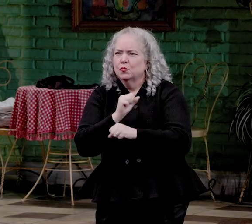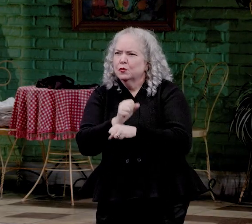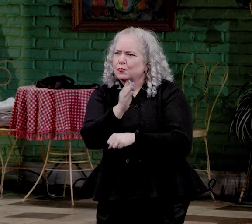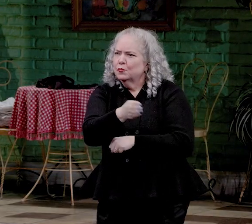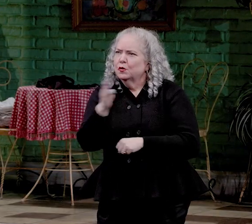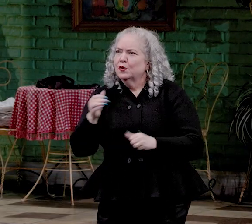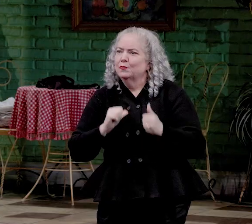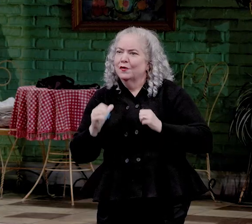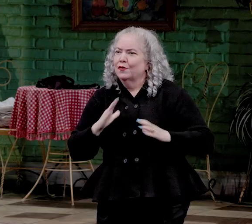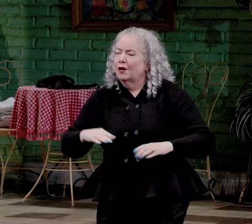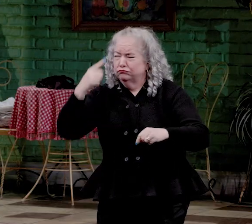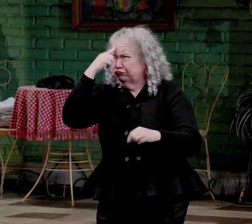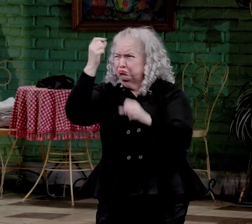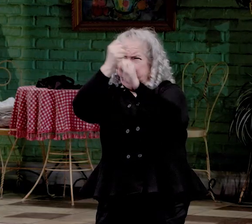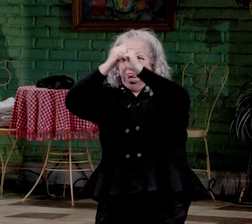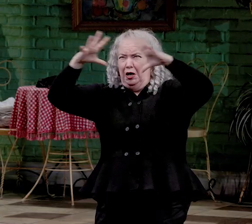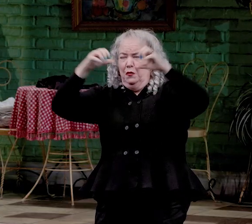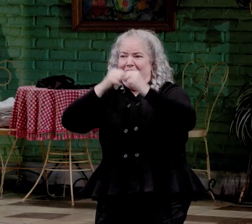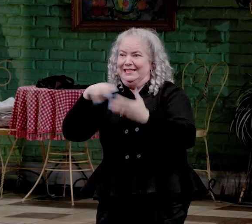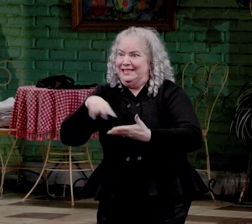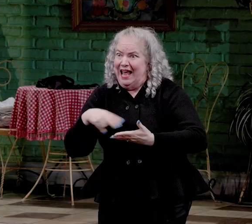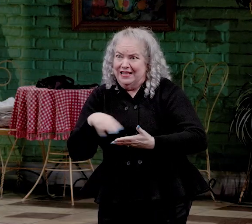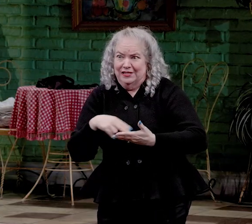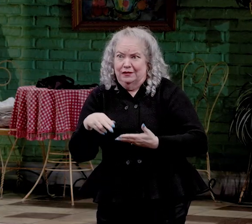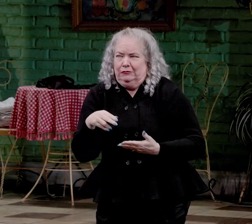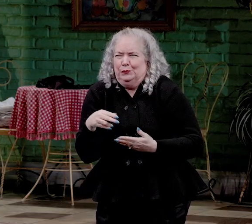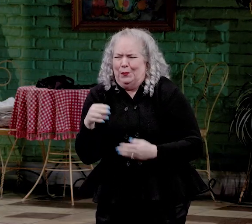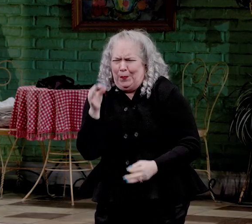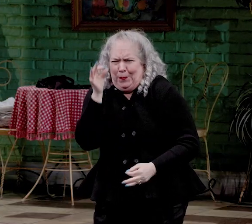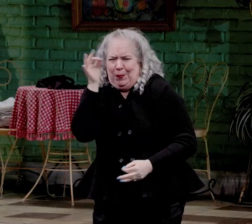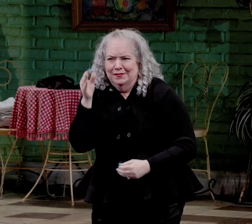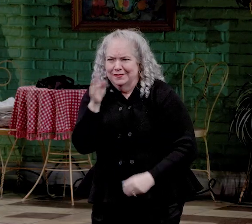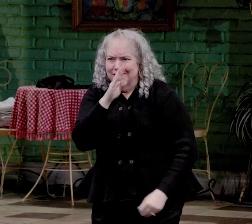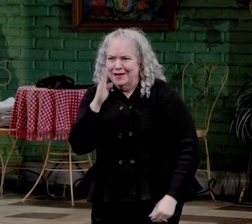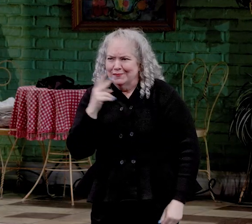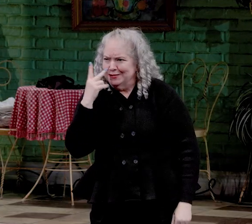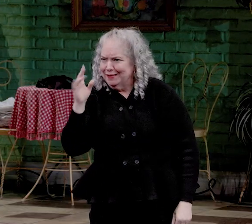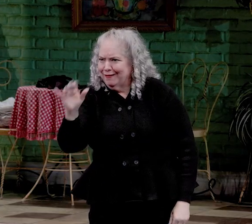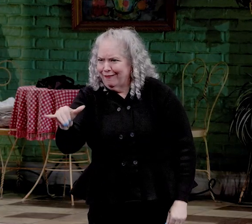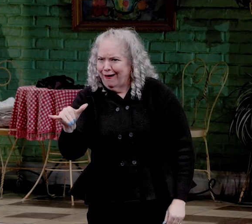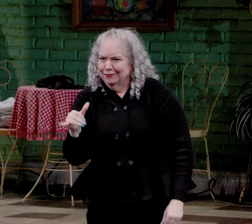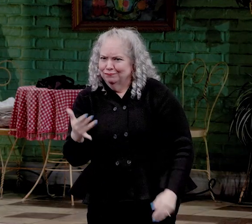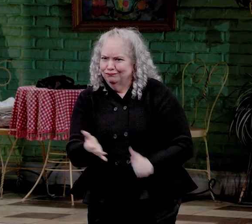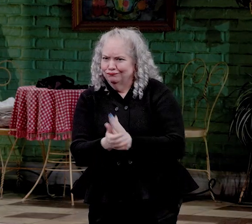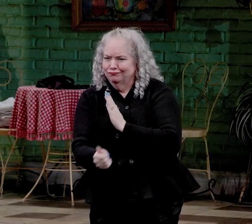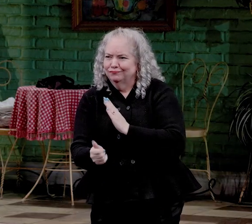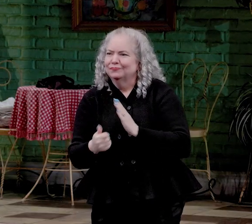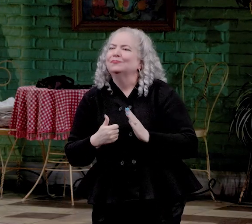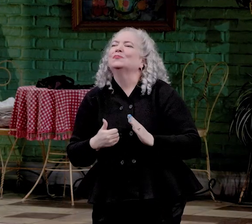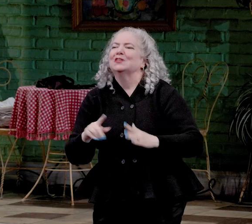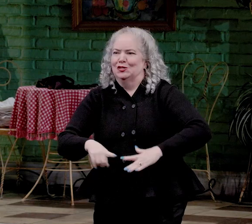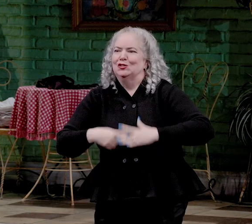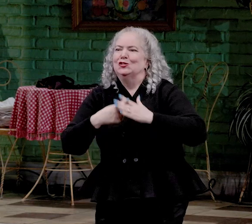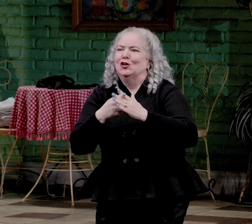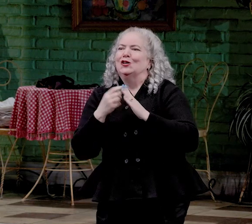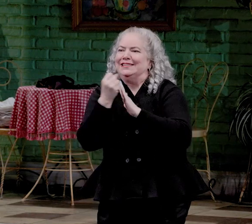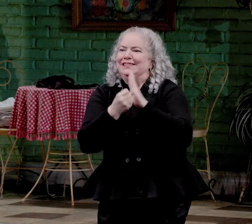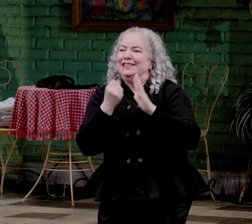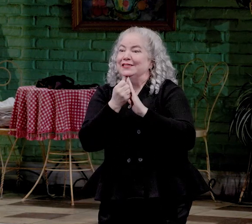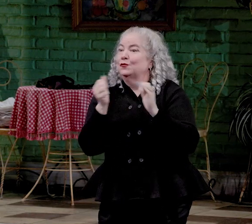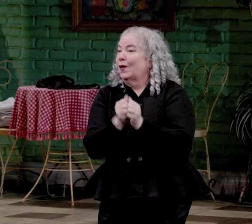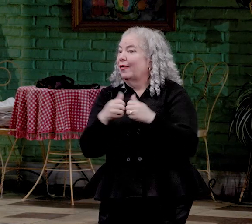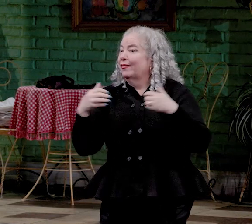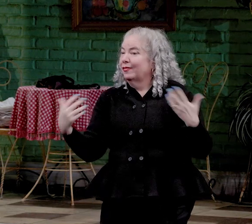performers and blew us away with dancing like you almost never see. We'll kick off our 2026-27